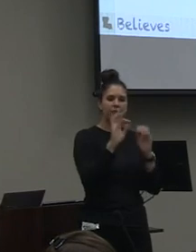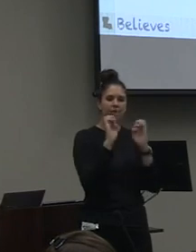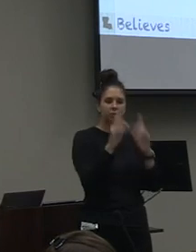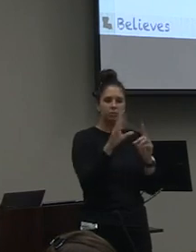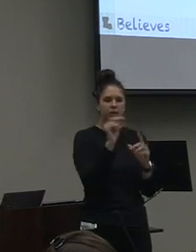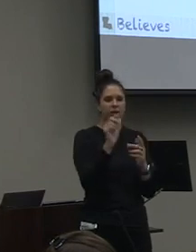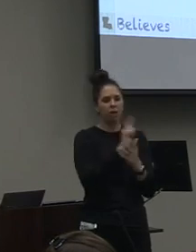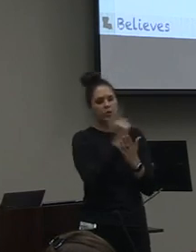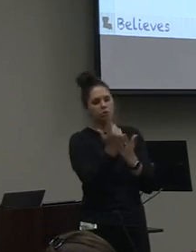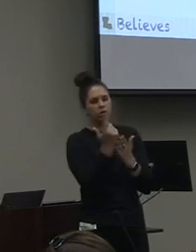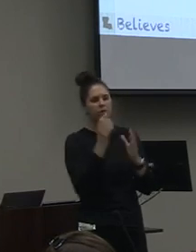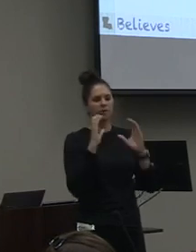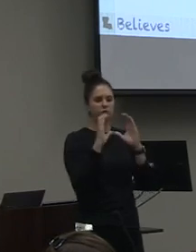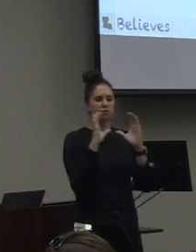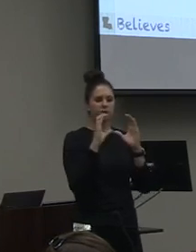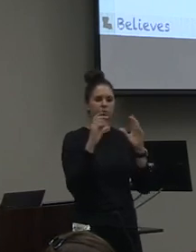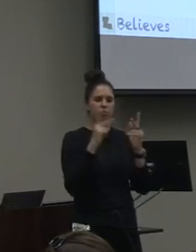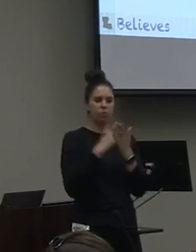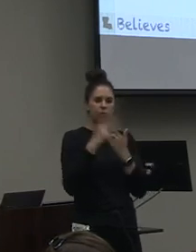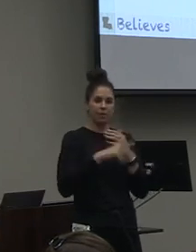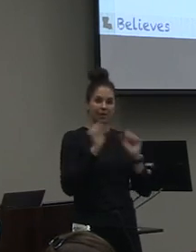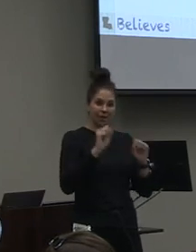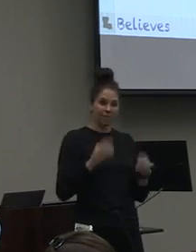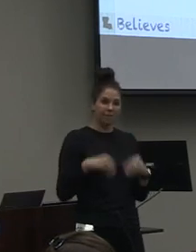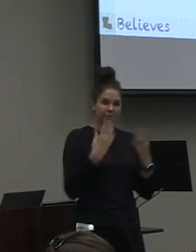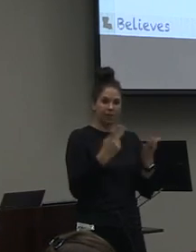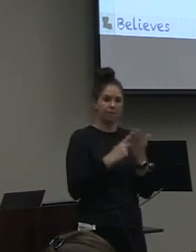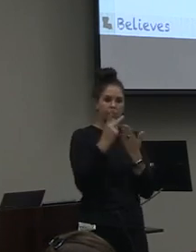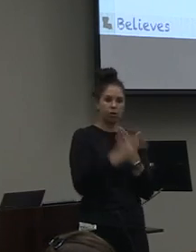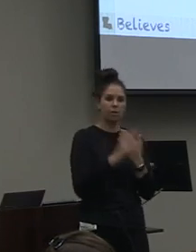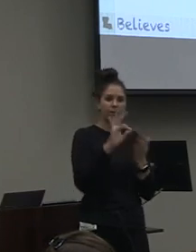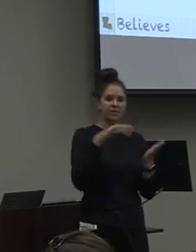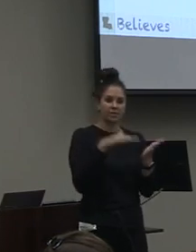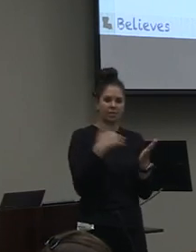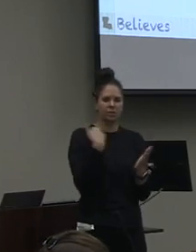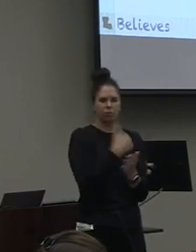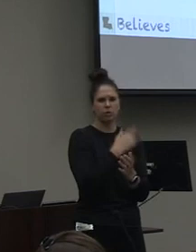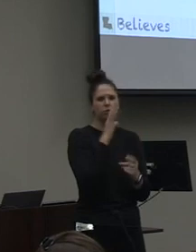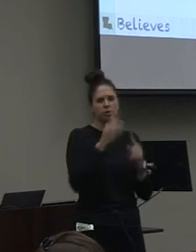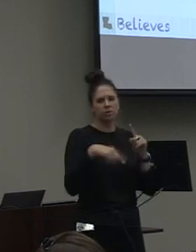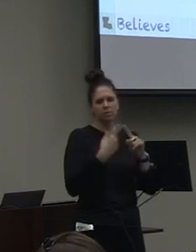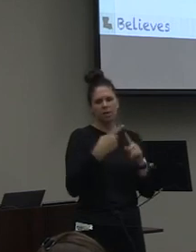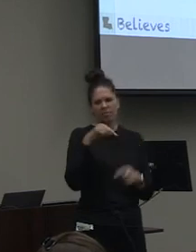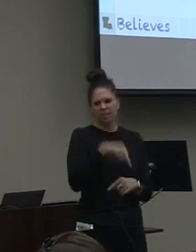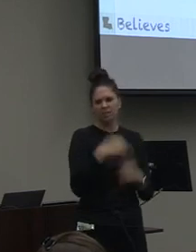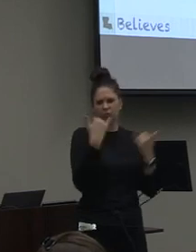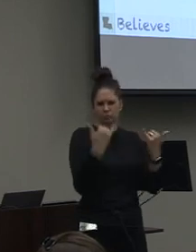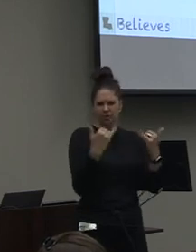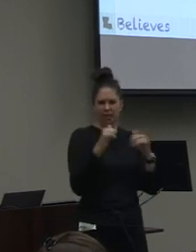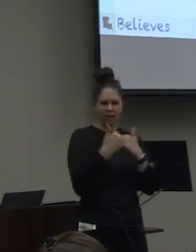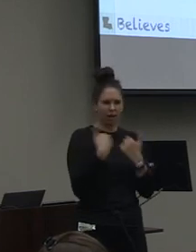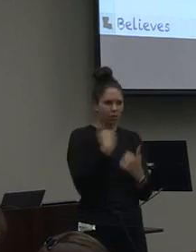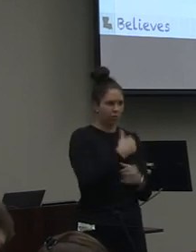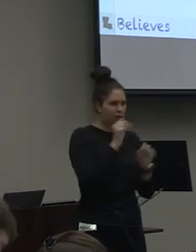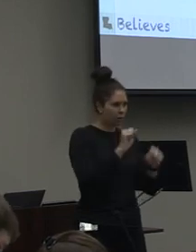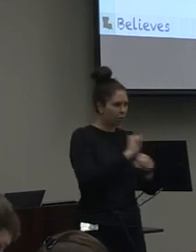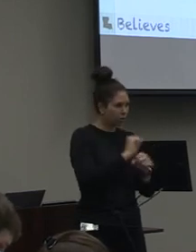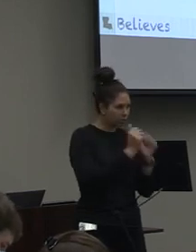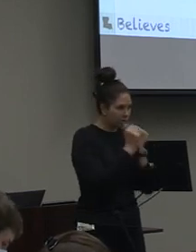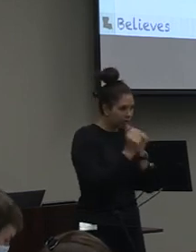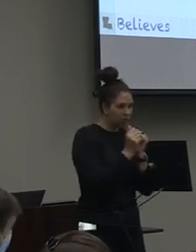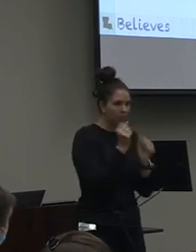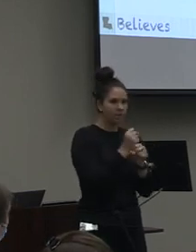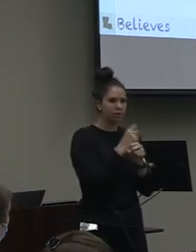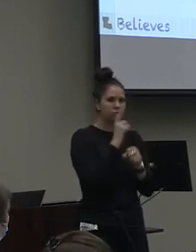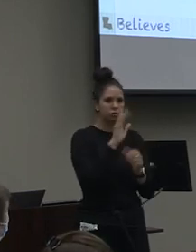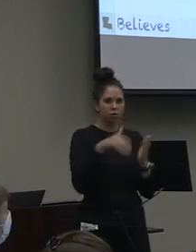alternative certification programs can provide programs of study. So I know we talked a little bit about this today, how we can work together to make sure all of our teachers